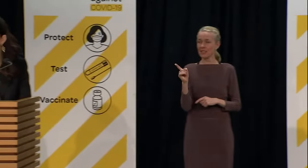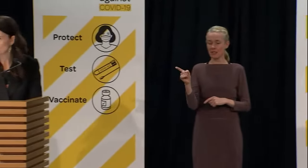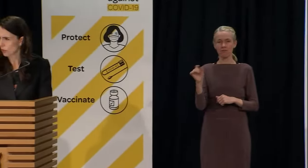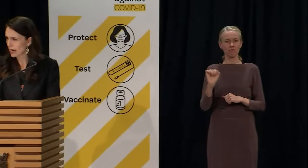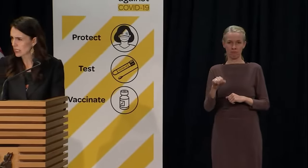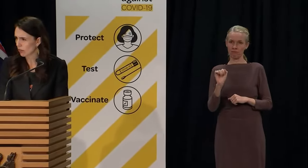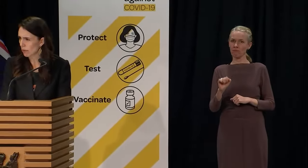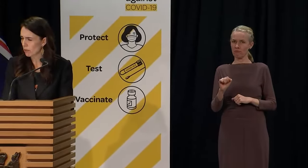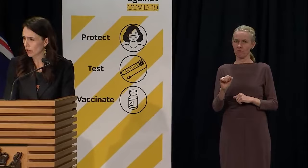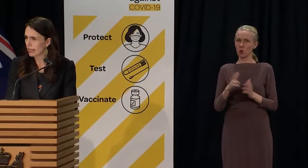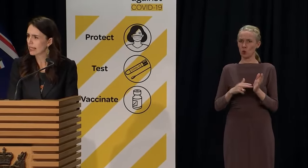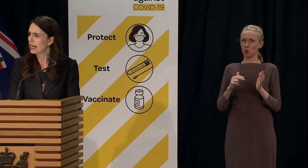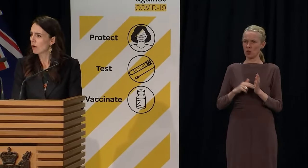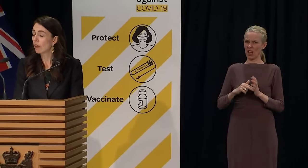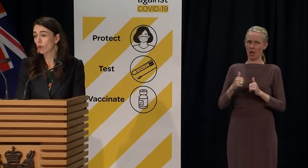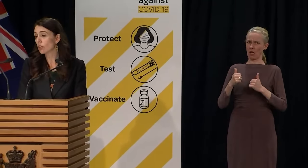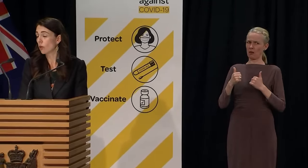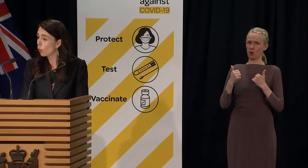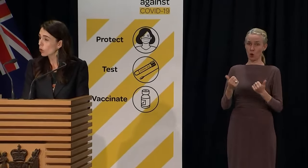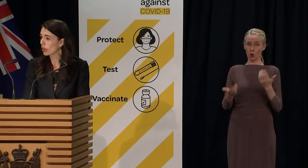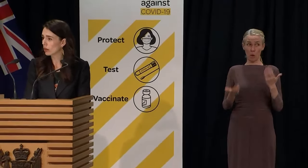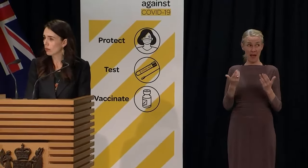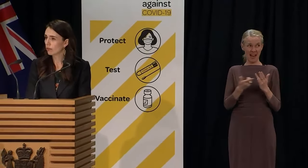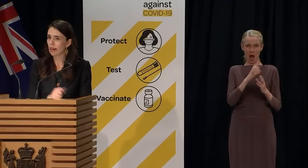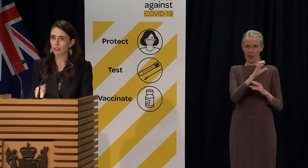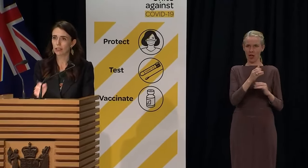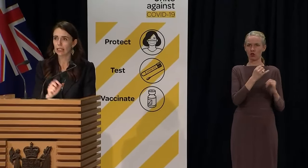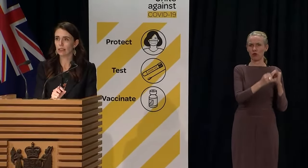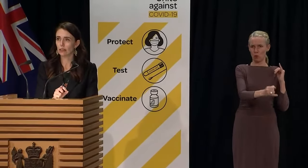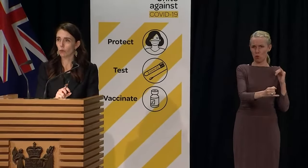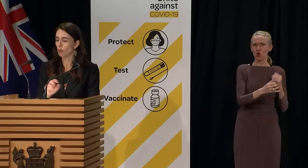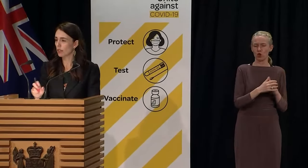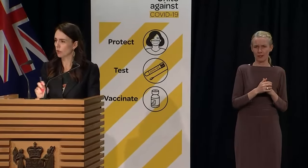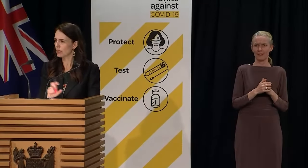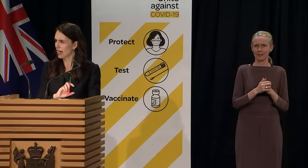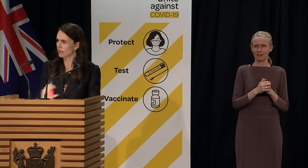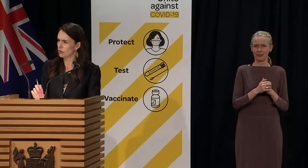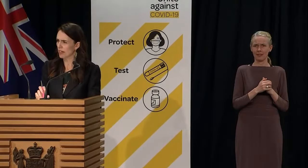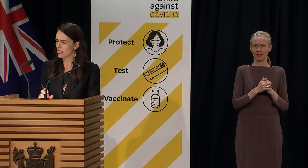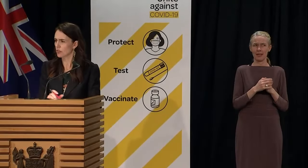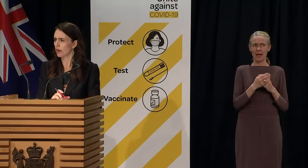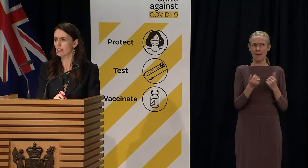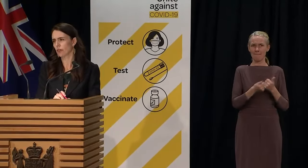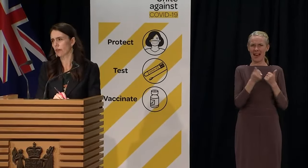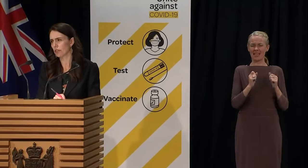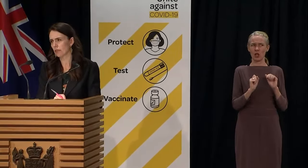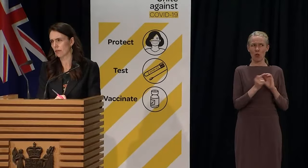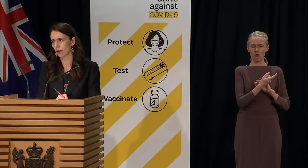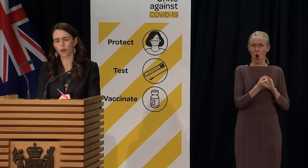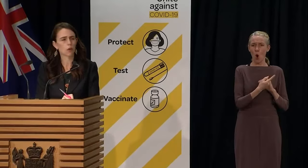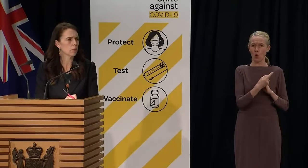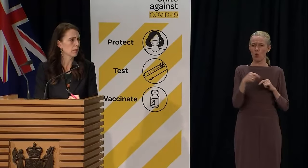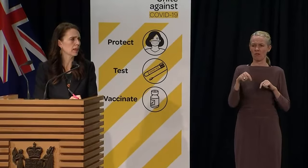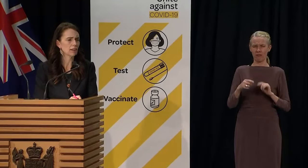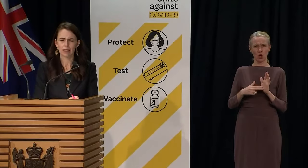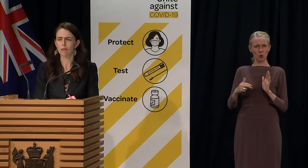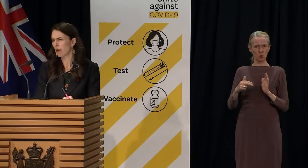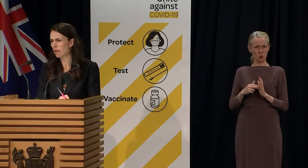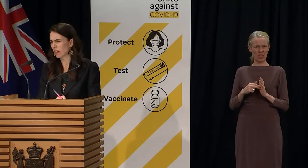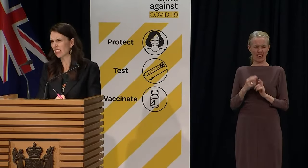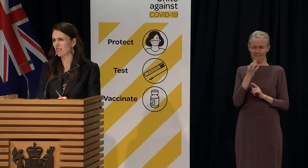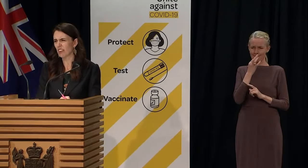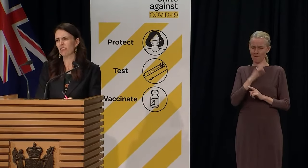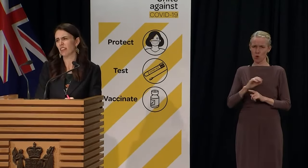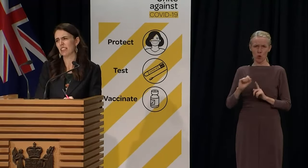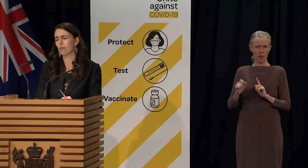international wastage rates from memory, and we also order factoring in what we saw as average wastage rates across the globe. But yeah,